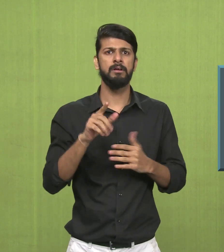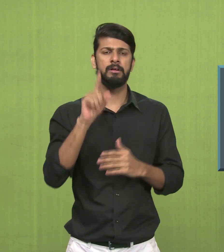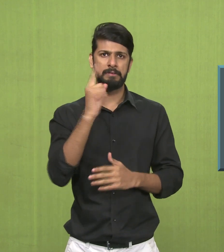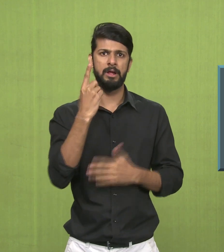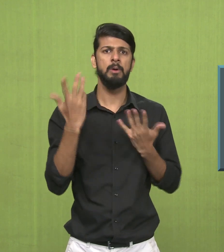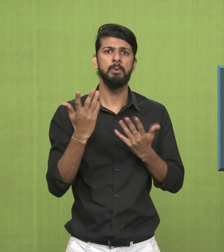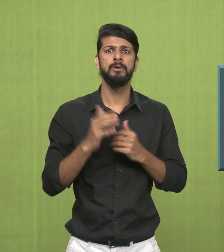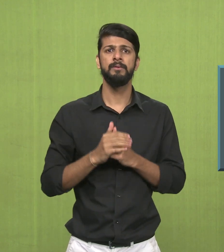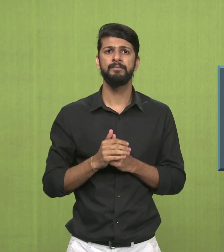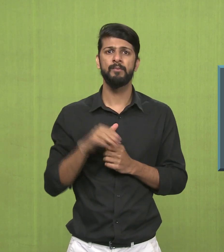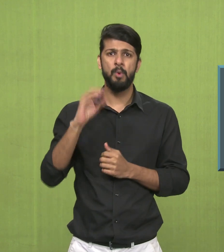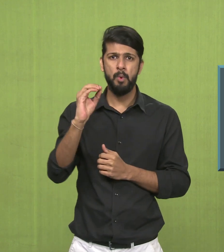After learning the basic skills,